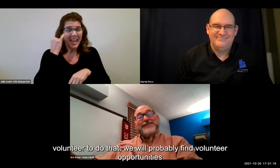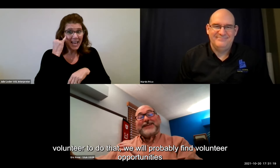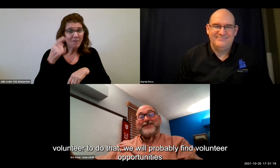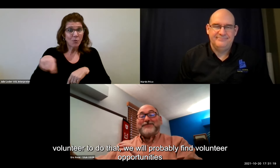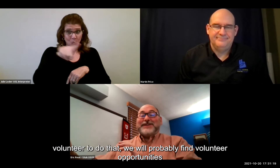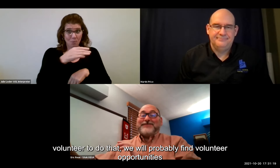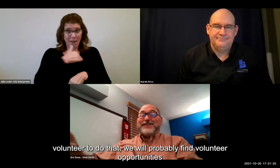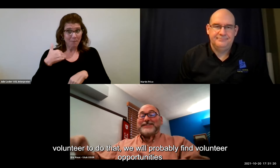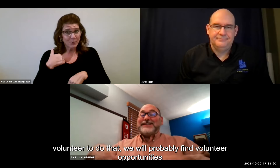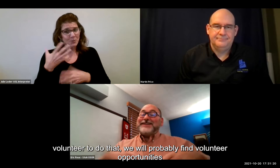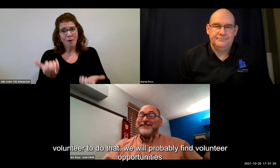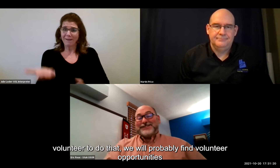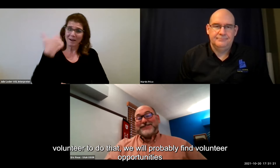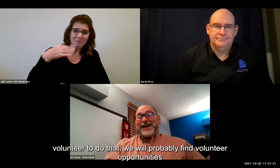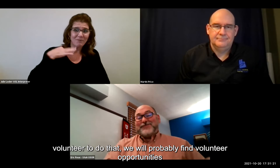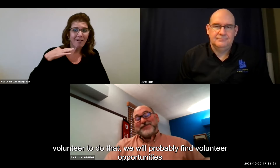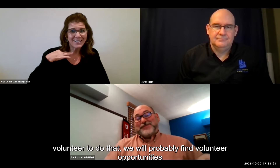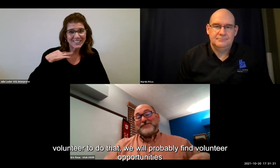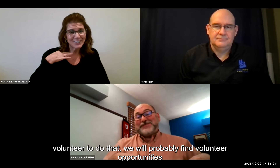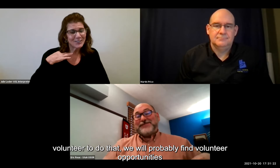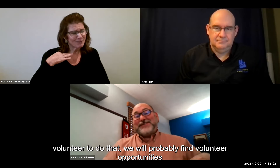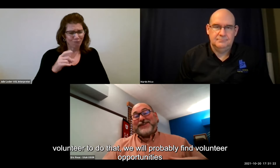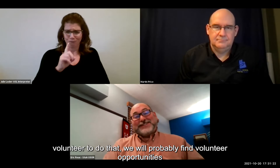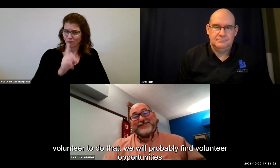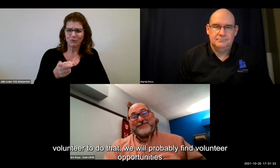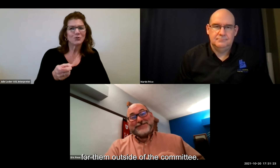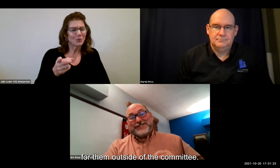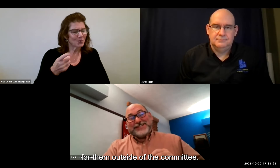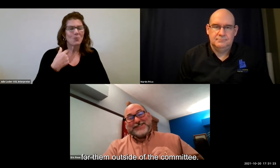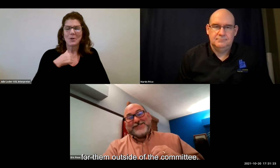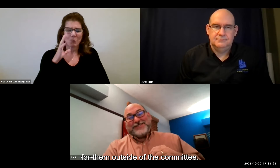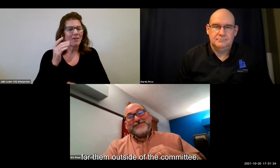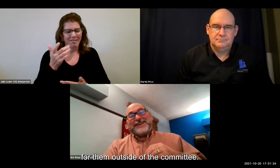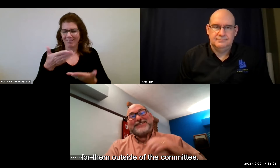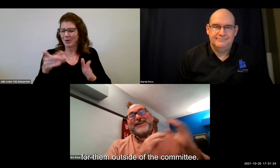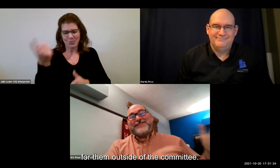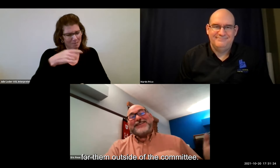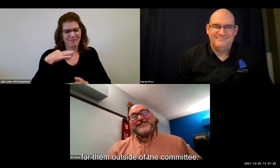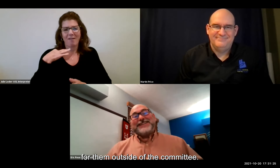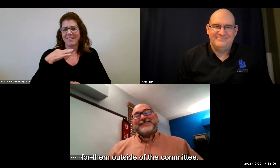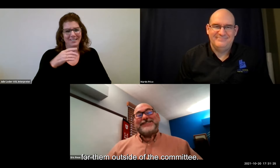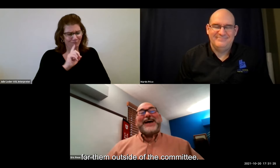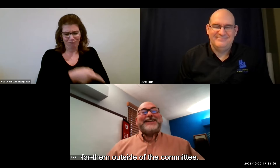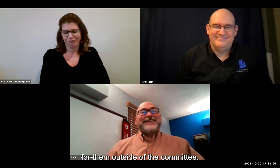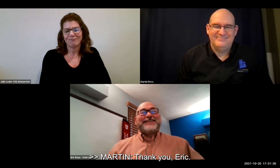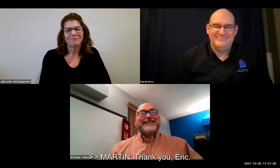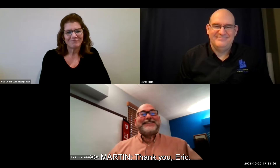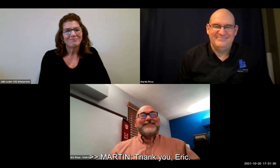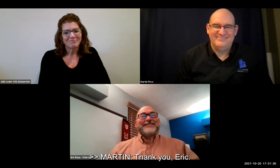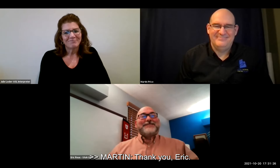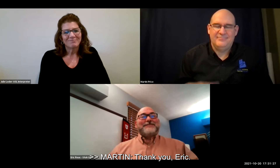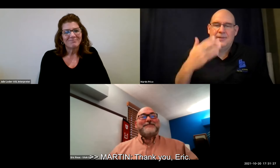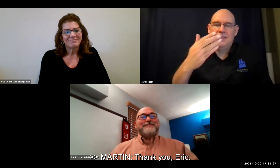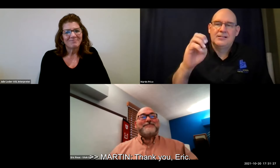that committee want to volunteer to do that, we'll probably find volunteer opportunities for them outside of the committee to do that.